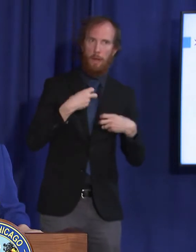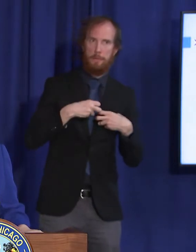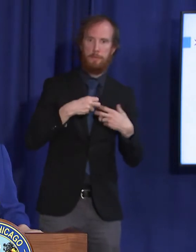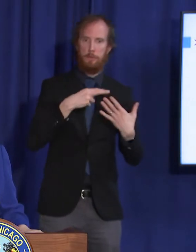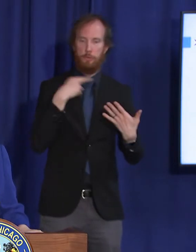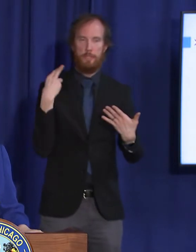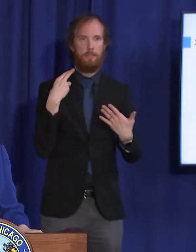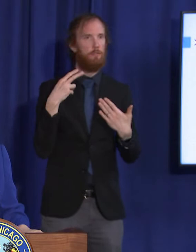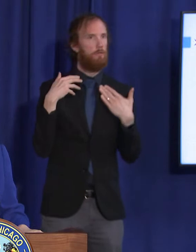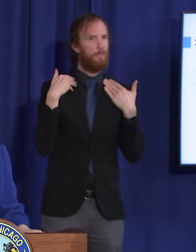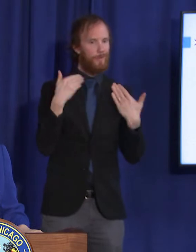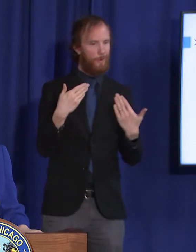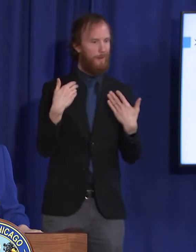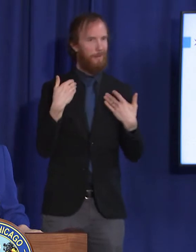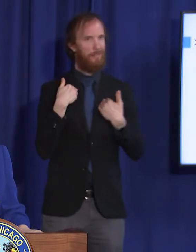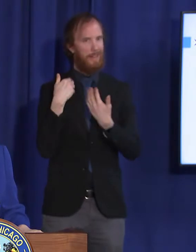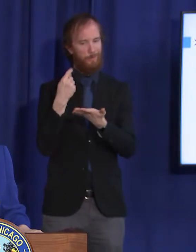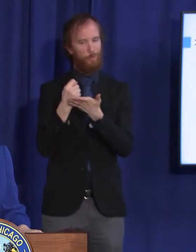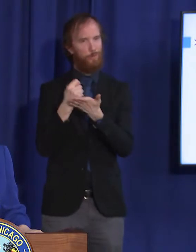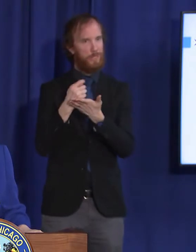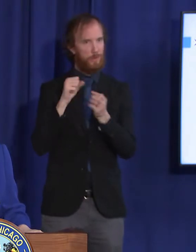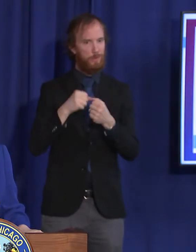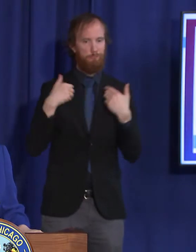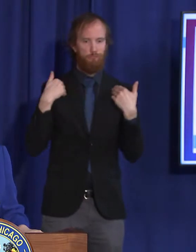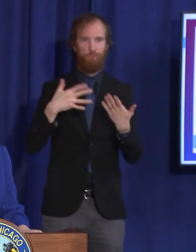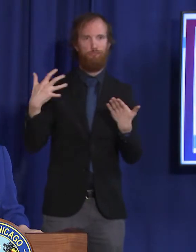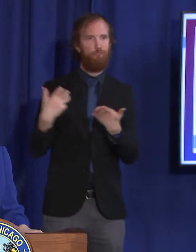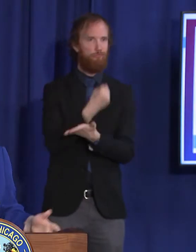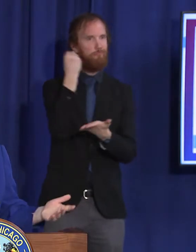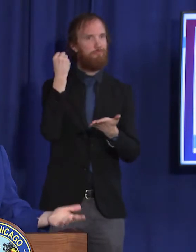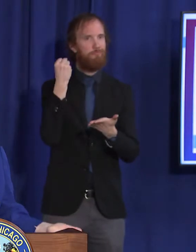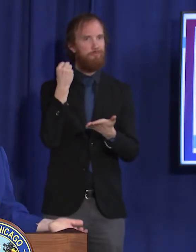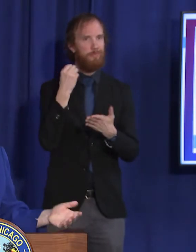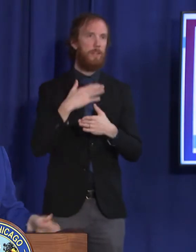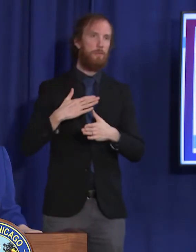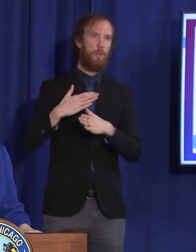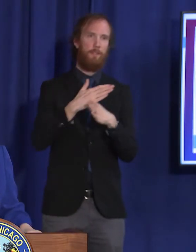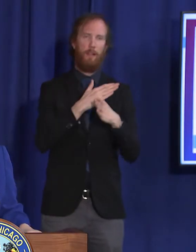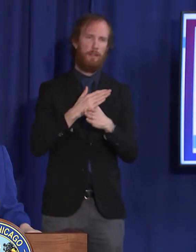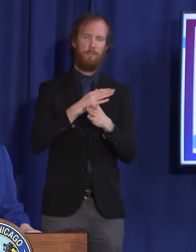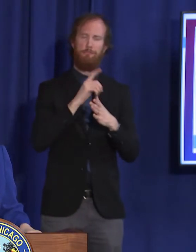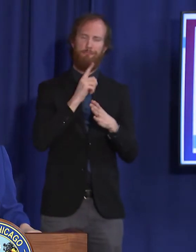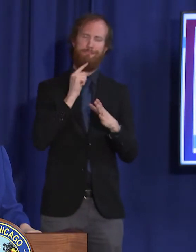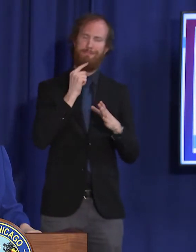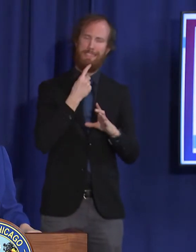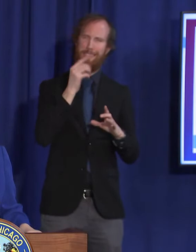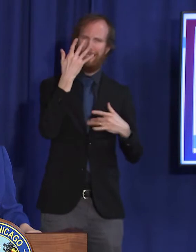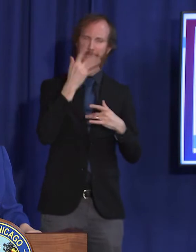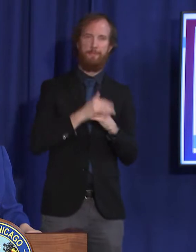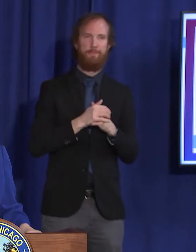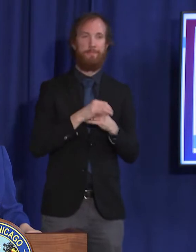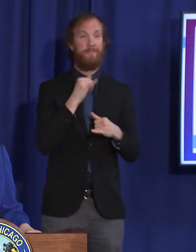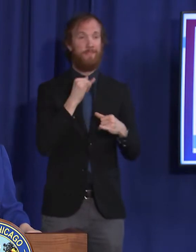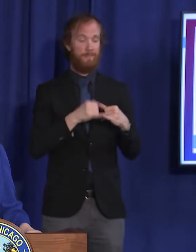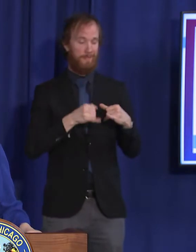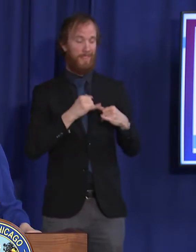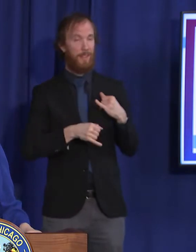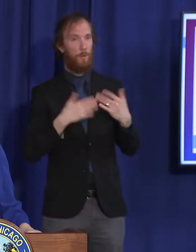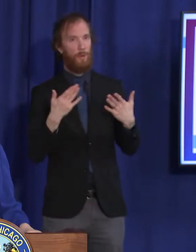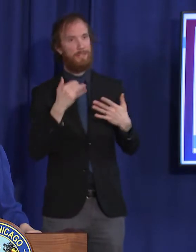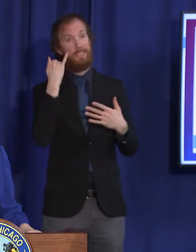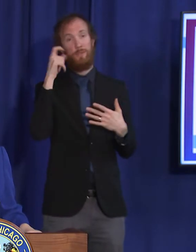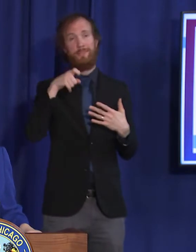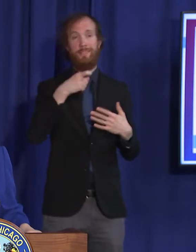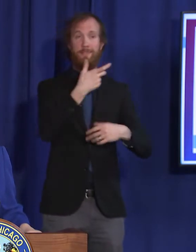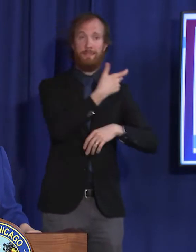take advantage of treatments, because that's how we keep folks out of the hospital. So finally, as always, if you need a vaccine or a booster, you have any